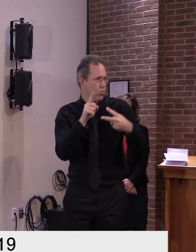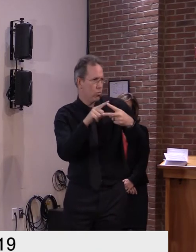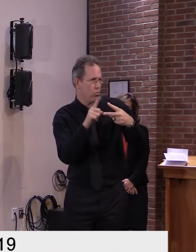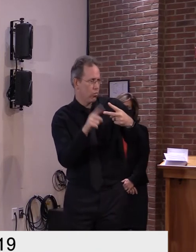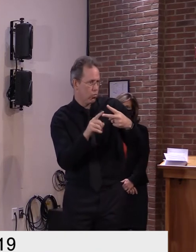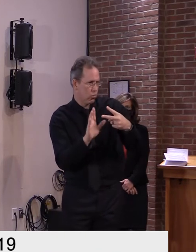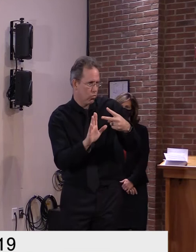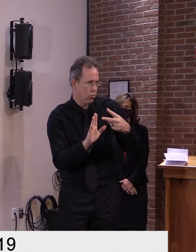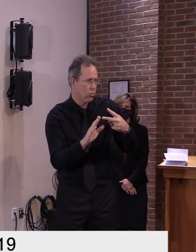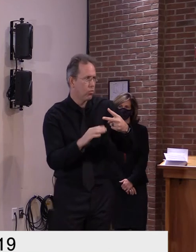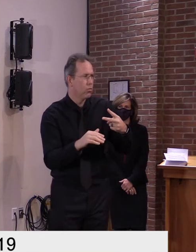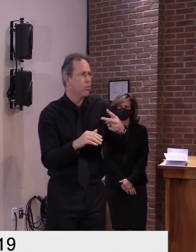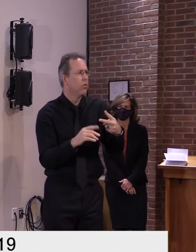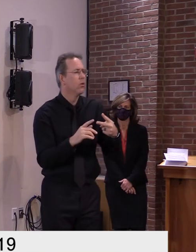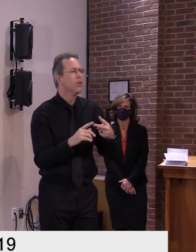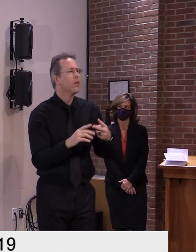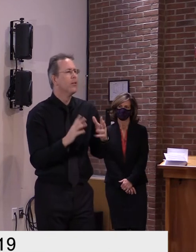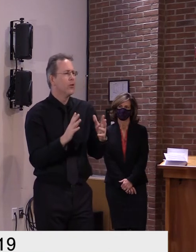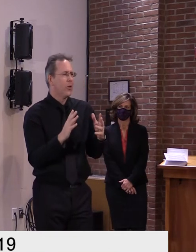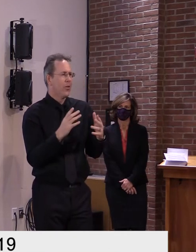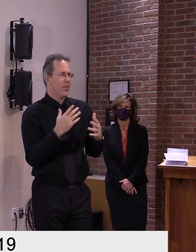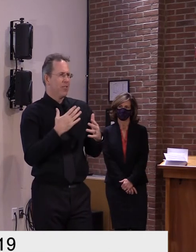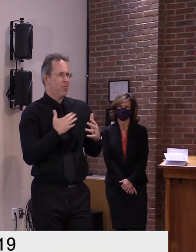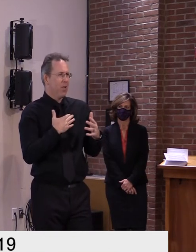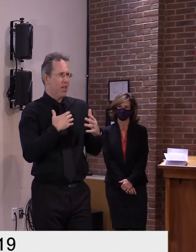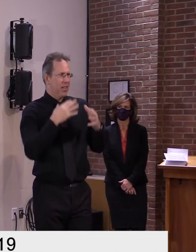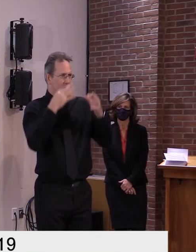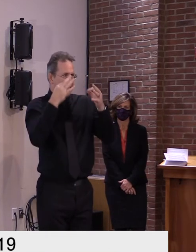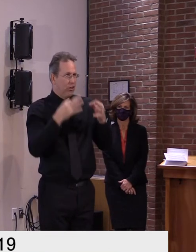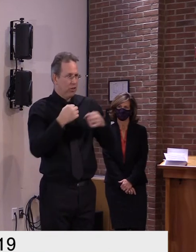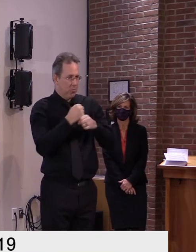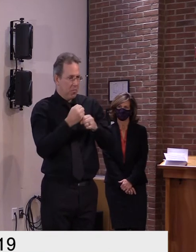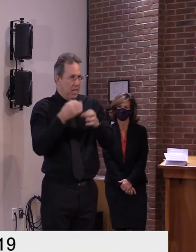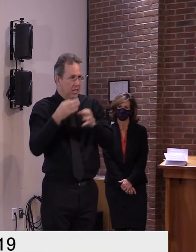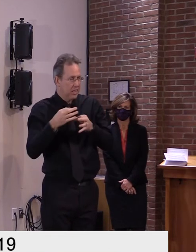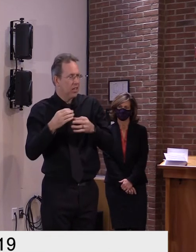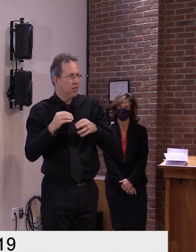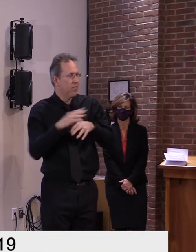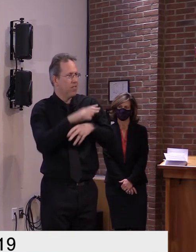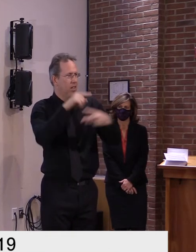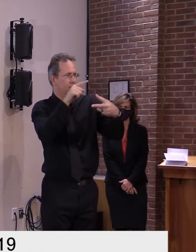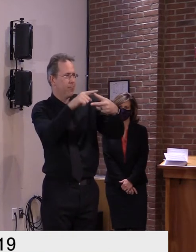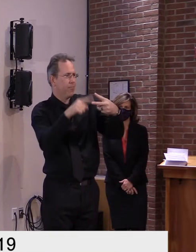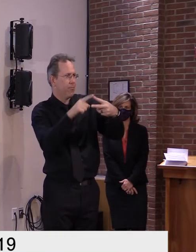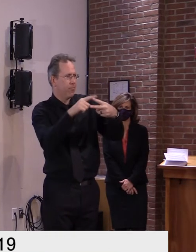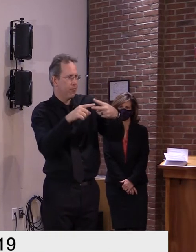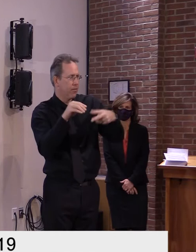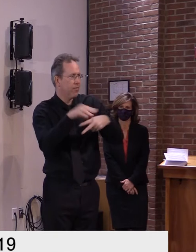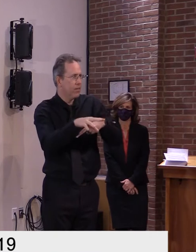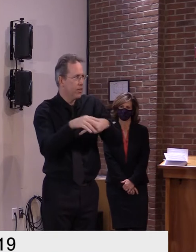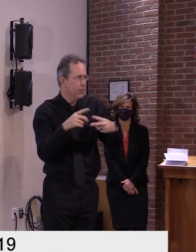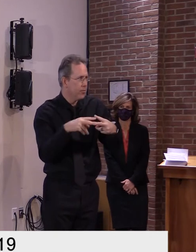that. We don't want to pay the price for making the wrong move now, as I said on Tuesday,